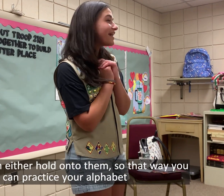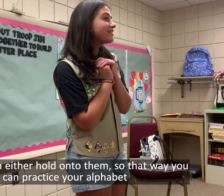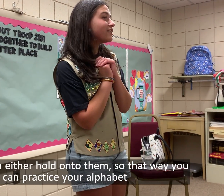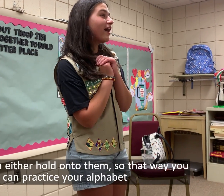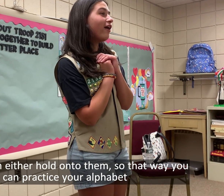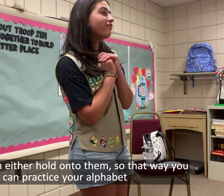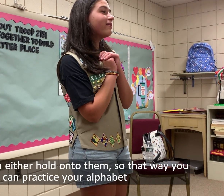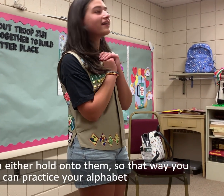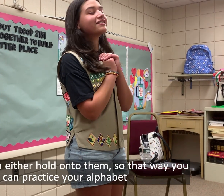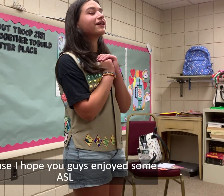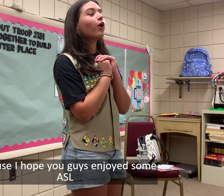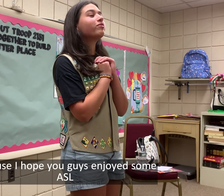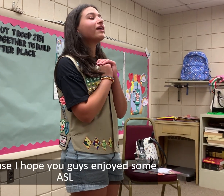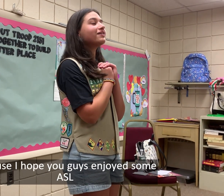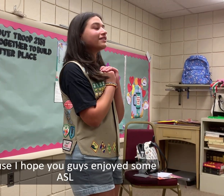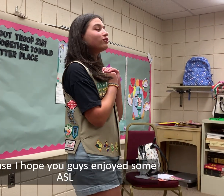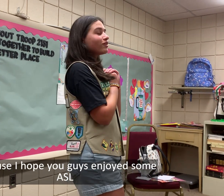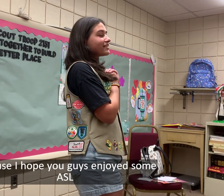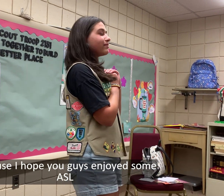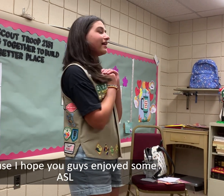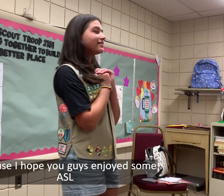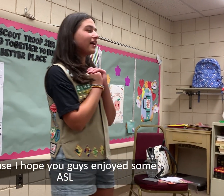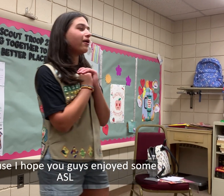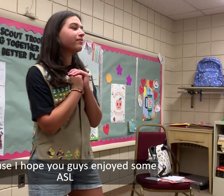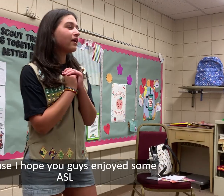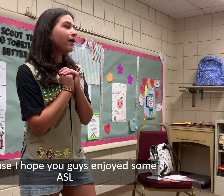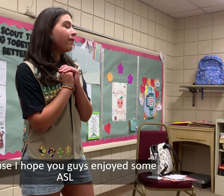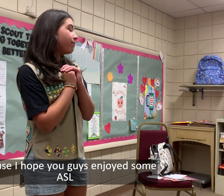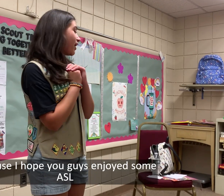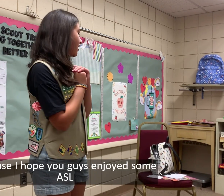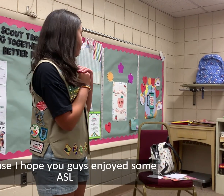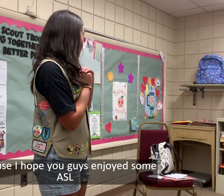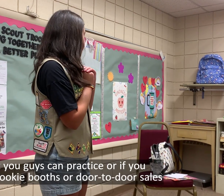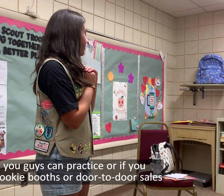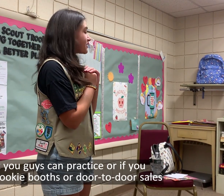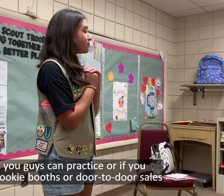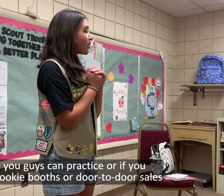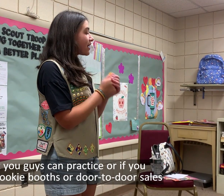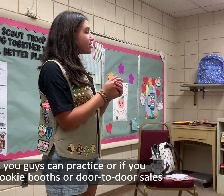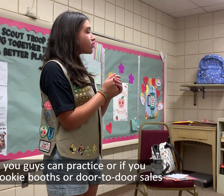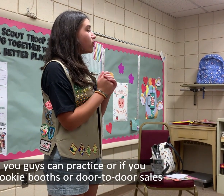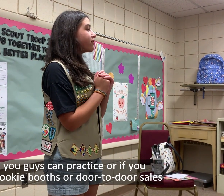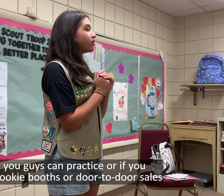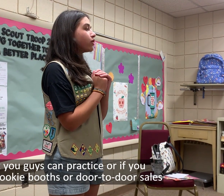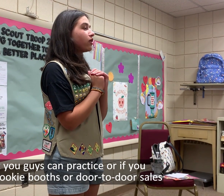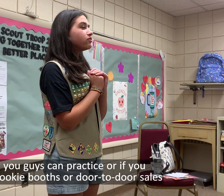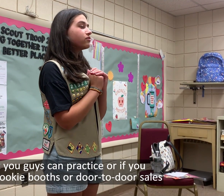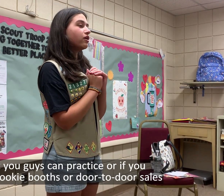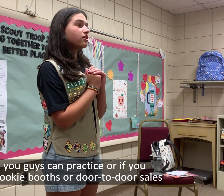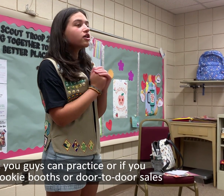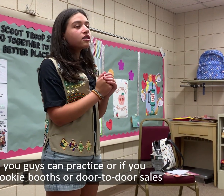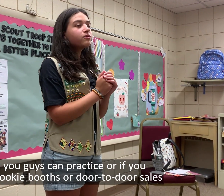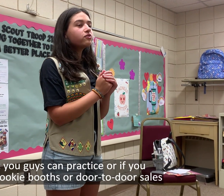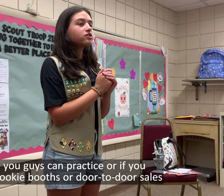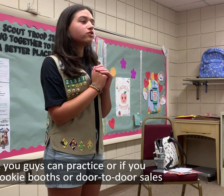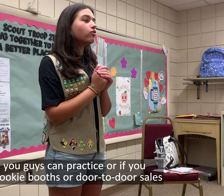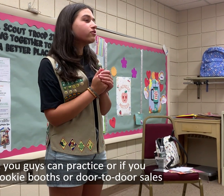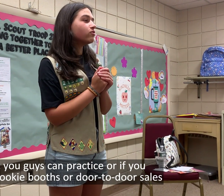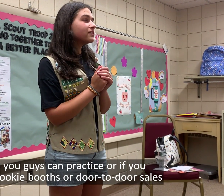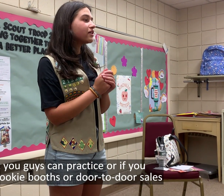your alphabet, because I hope you guys enjoy some ASL. But you guys can practice, or if you go to cookie booths or door-to-door sales, you